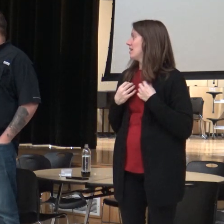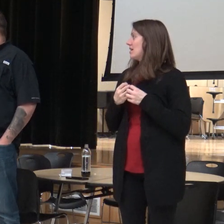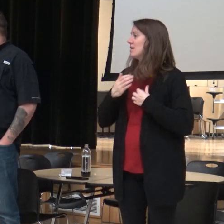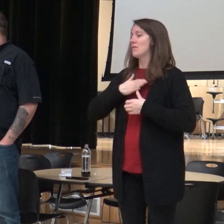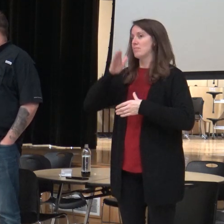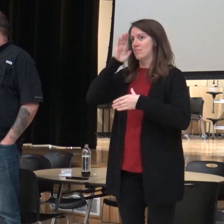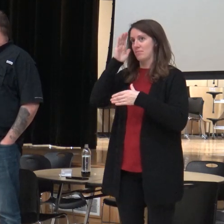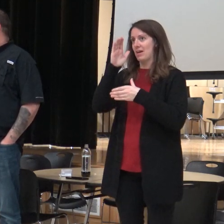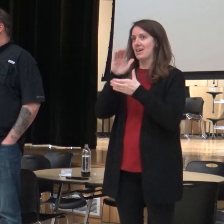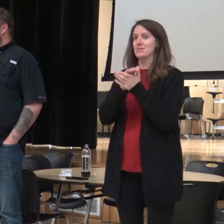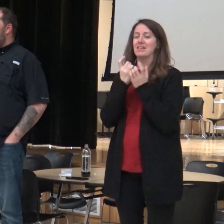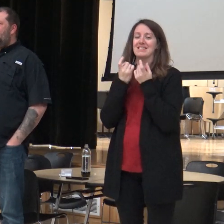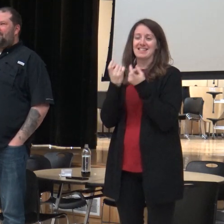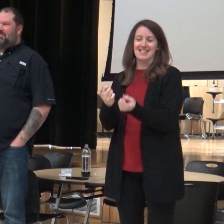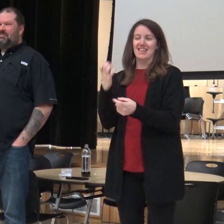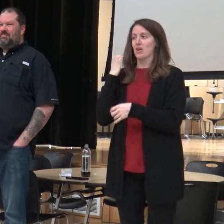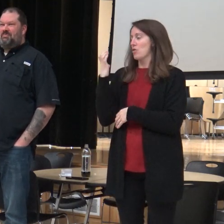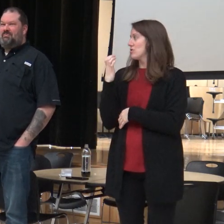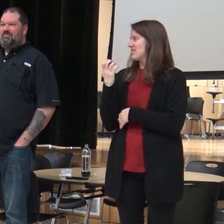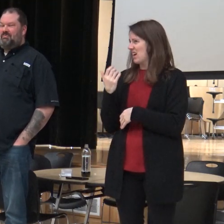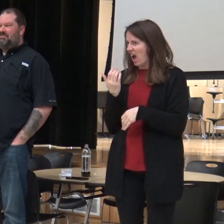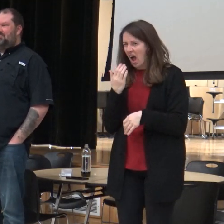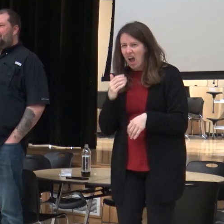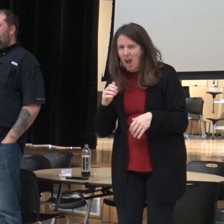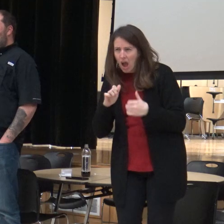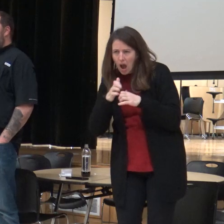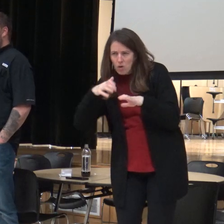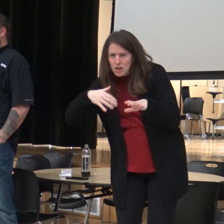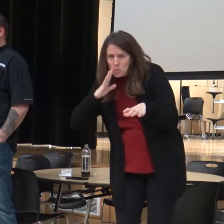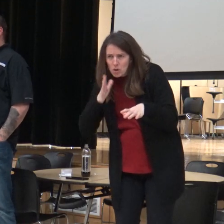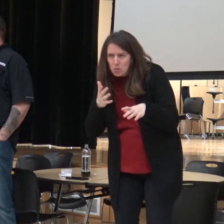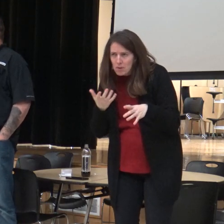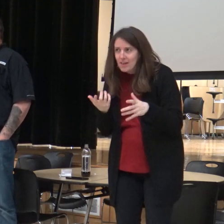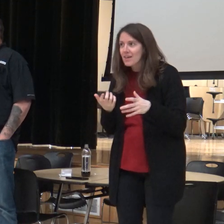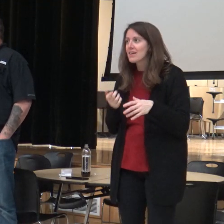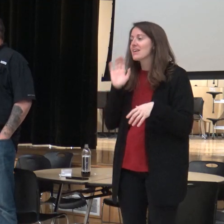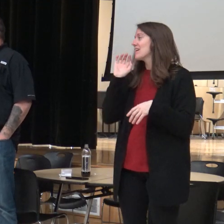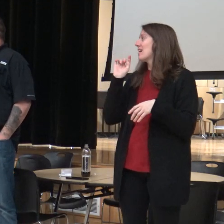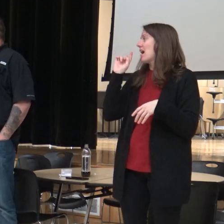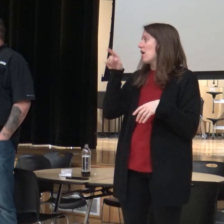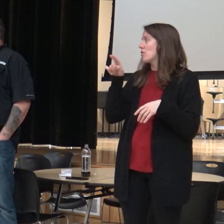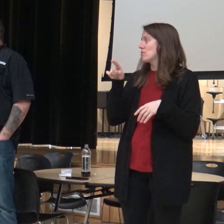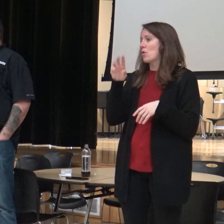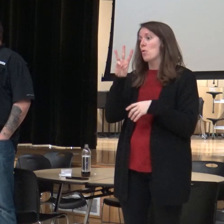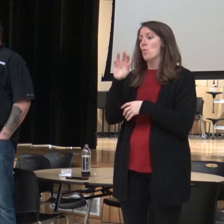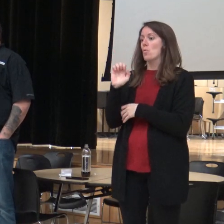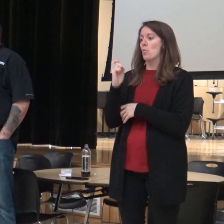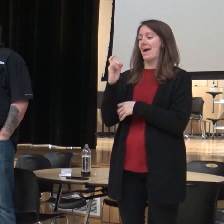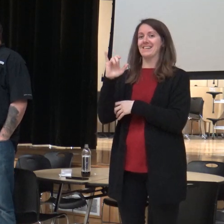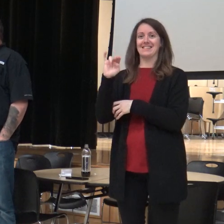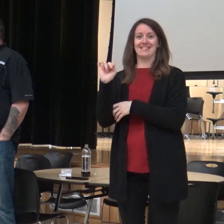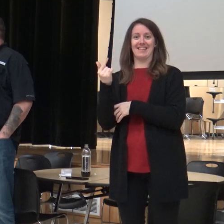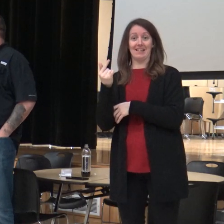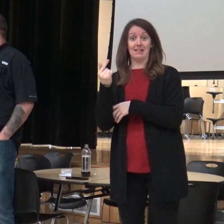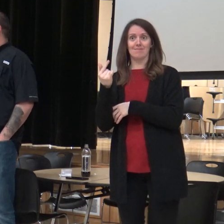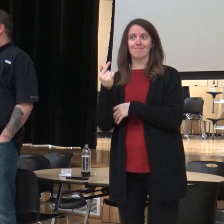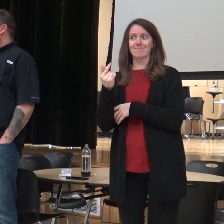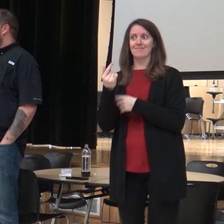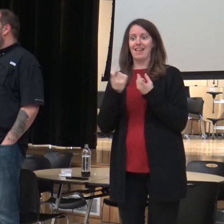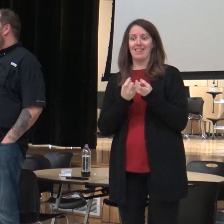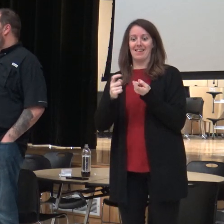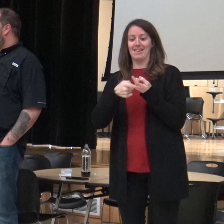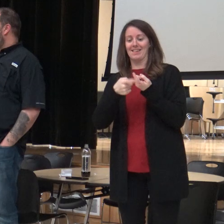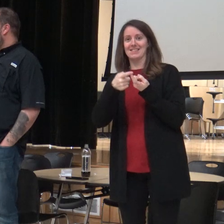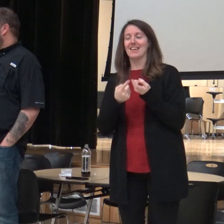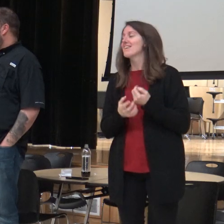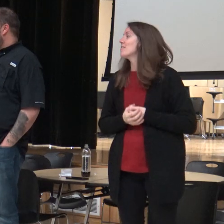My husband's a Nordic ski coach, and he's like, how late will you be waxing out in the skis? Waxing skis? People are waxing Nordic ski, they wax skis. Yes,